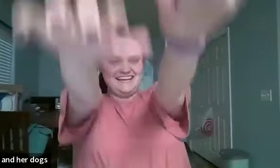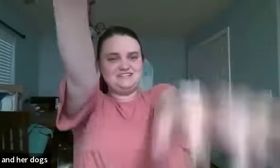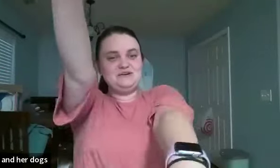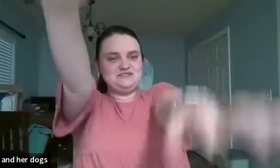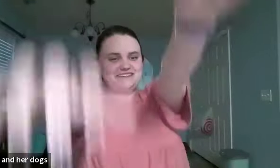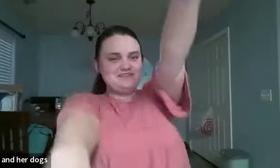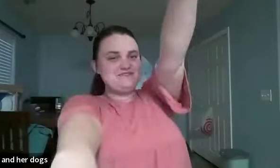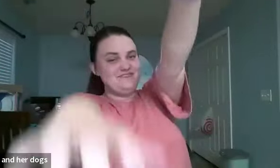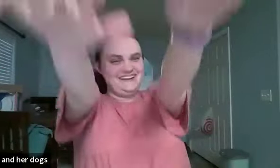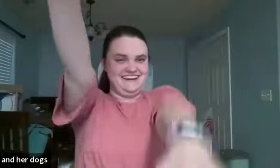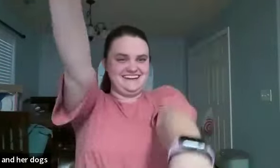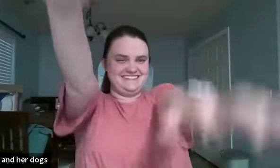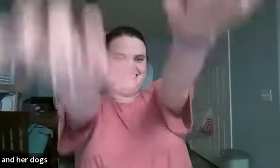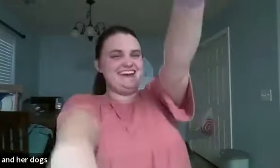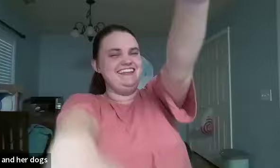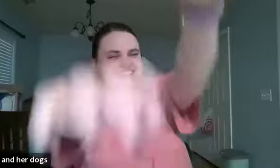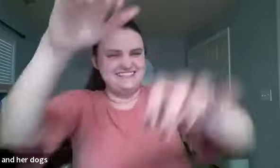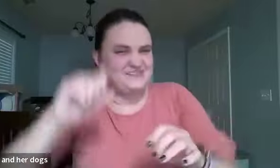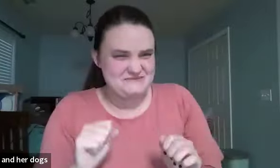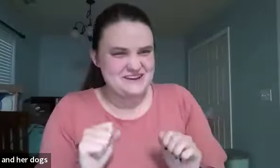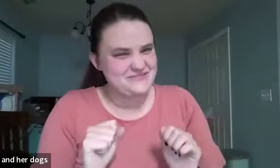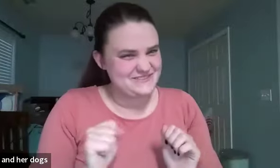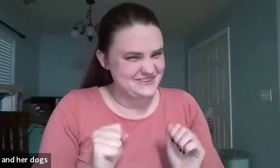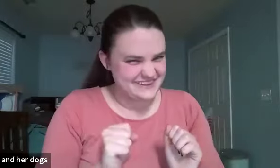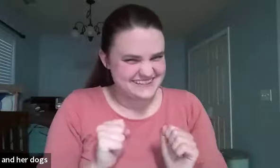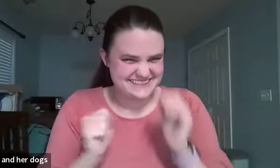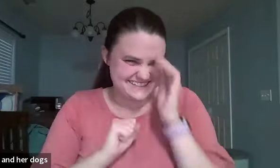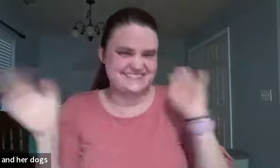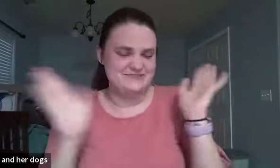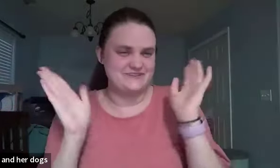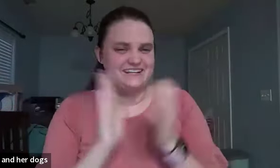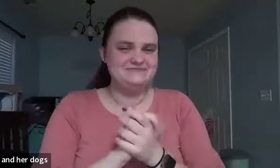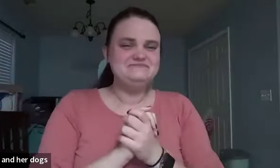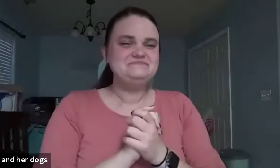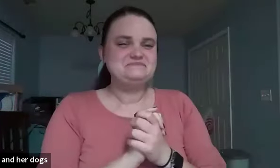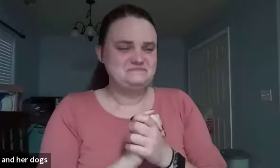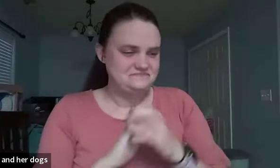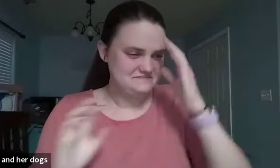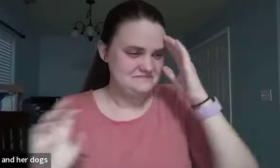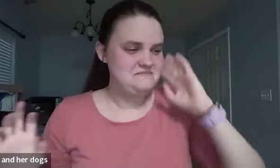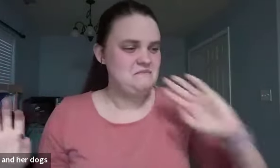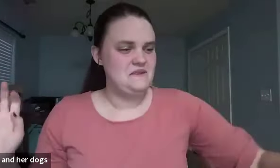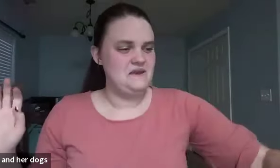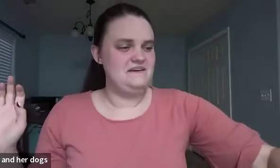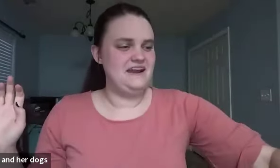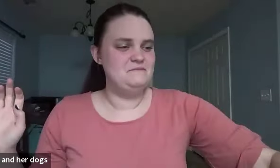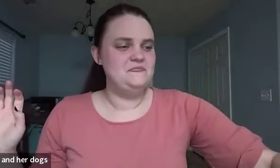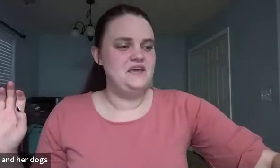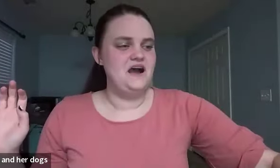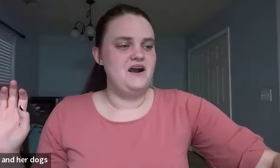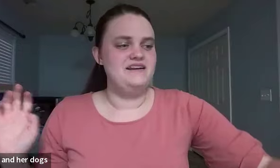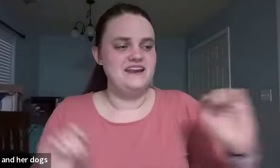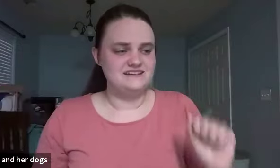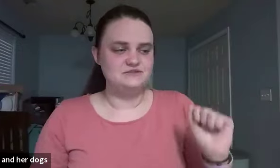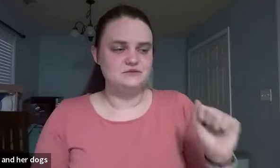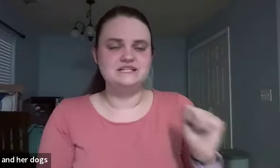I told you, these are fun, guys, okay? These are some of my favorite ones. They're just so fun. All right. Our next one